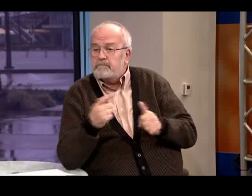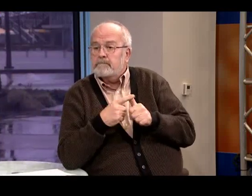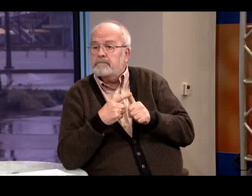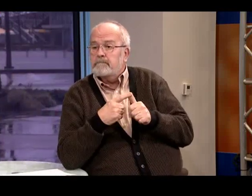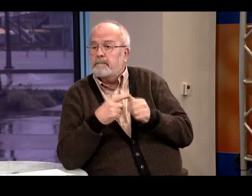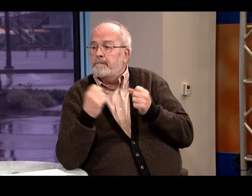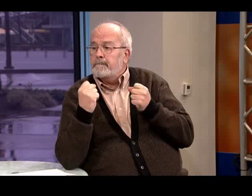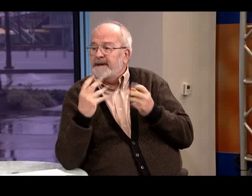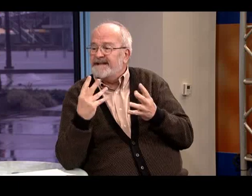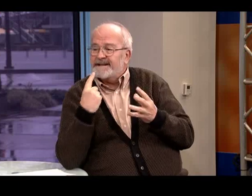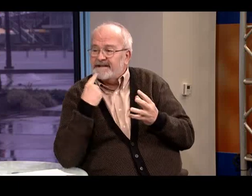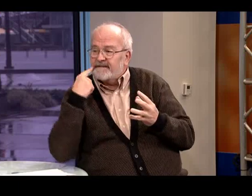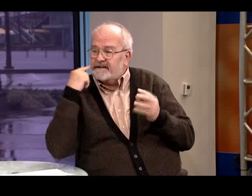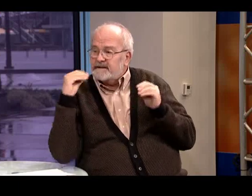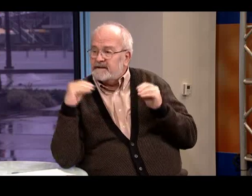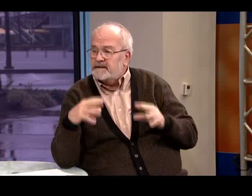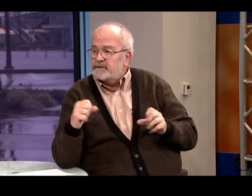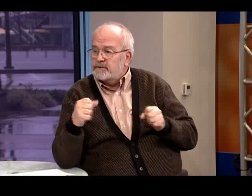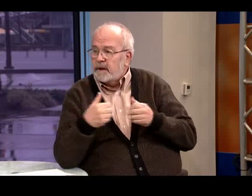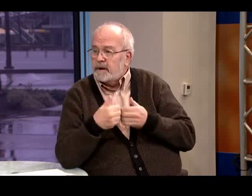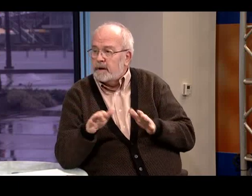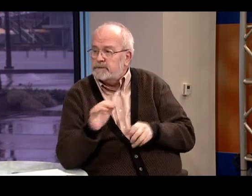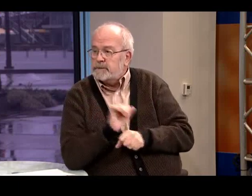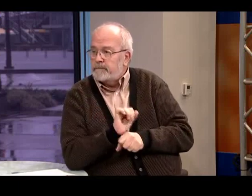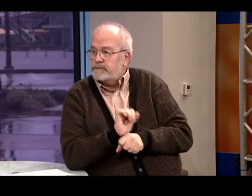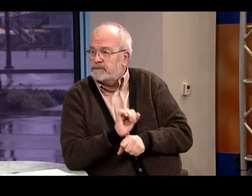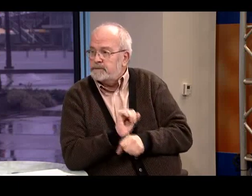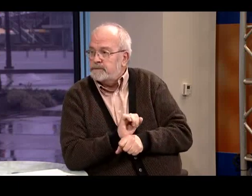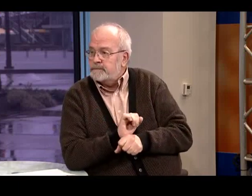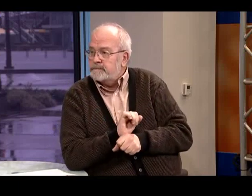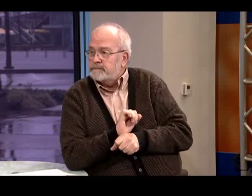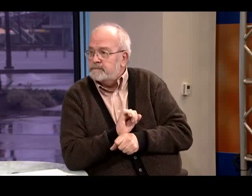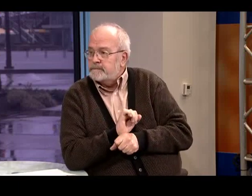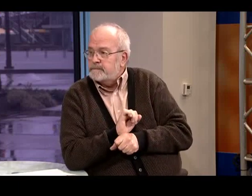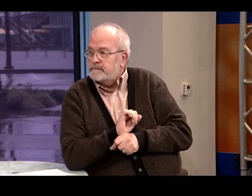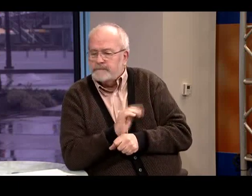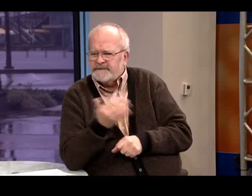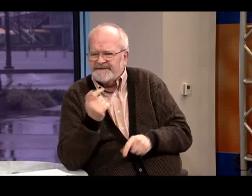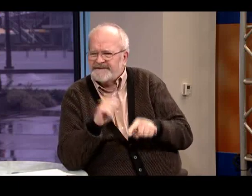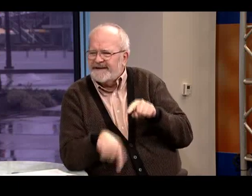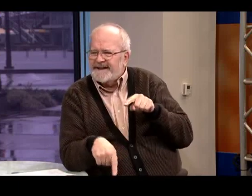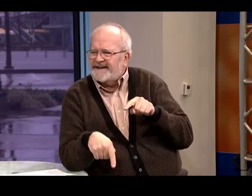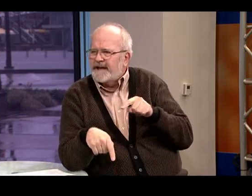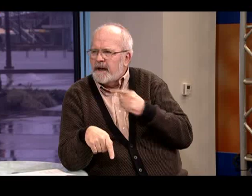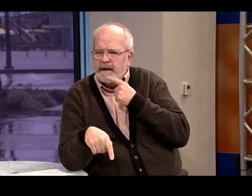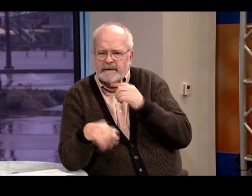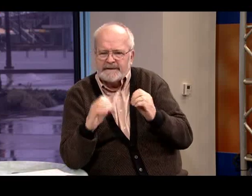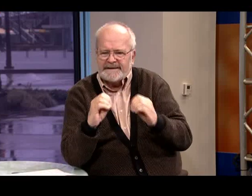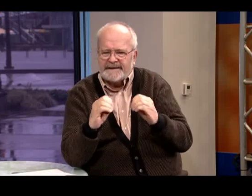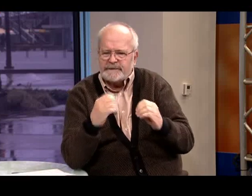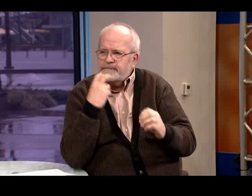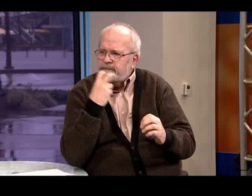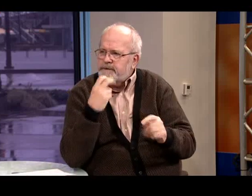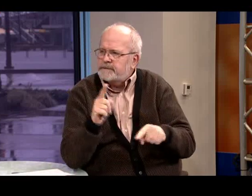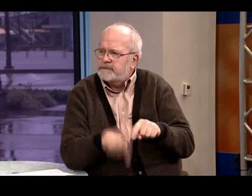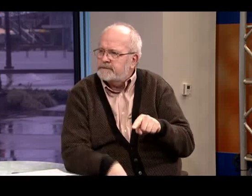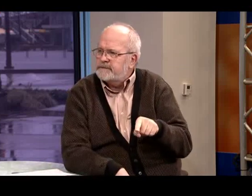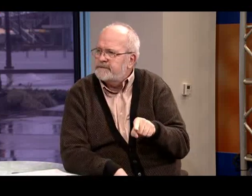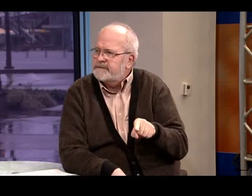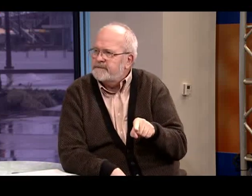After those resolutions were passed, there was a number of consequences that happened. A lot of deaf teachers lost their jobs,